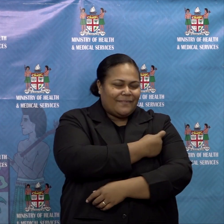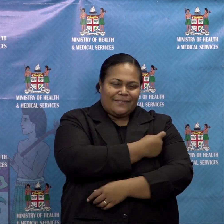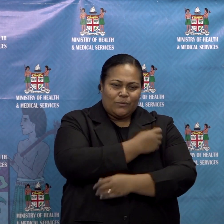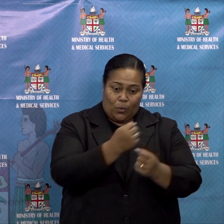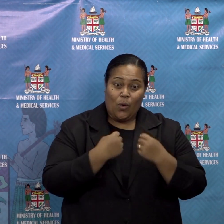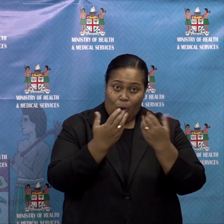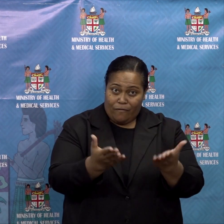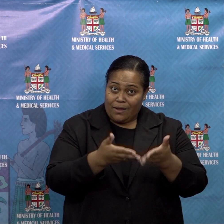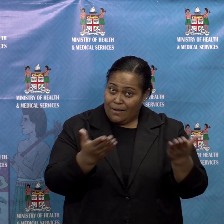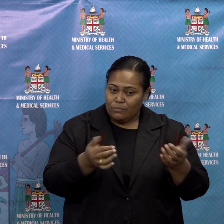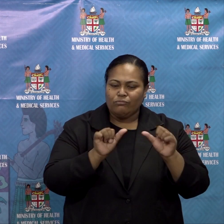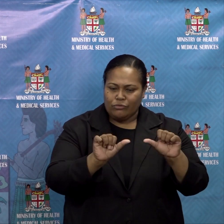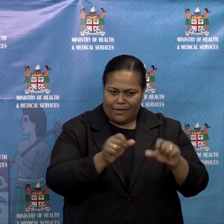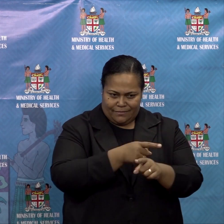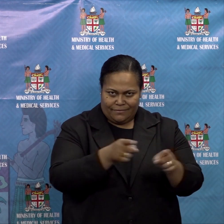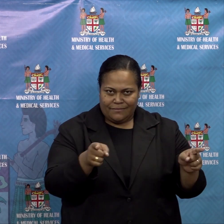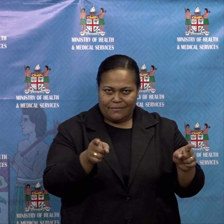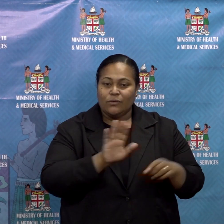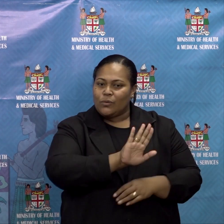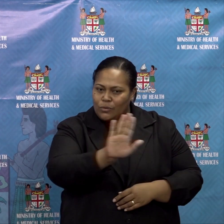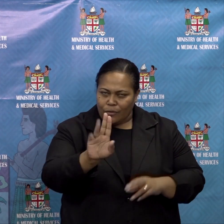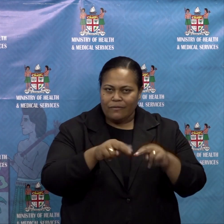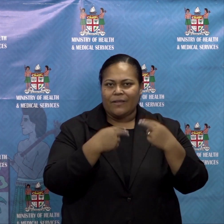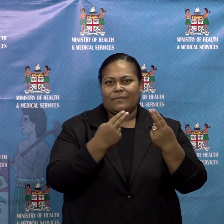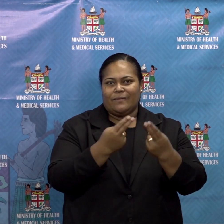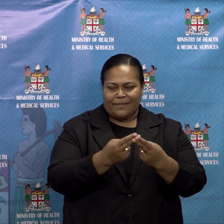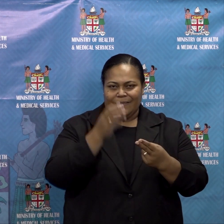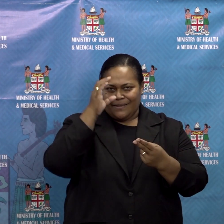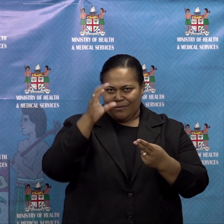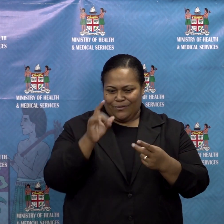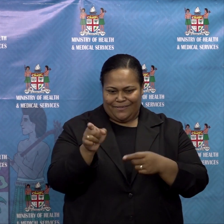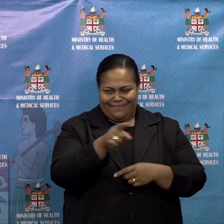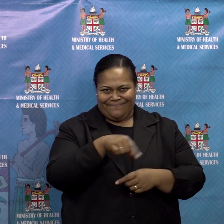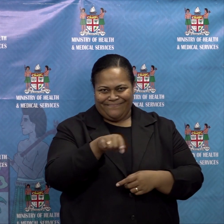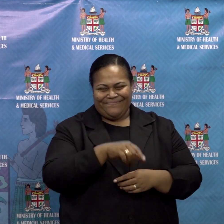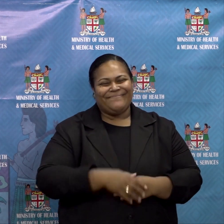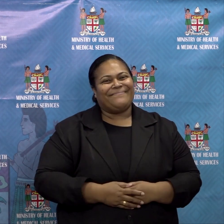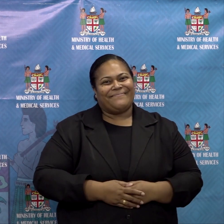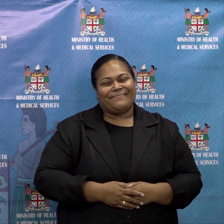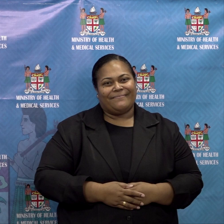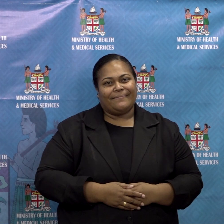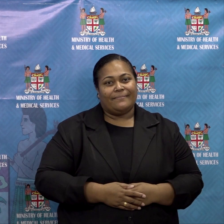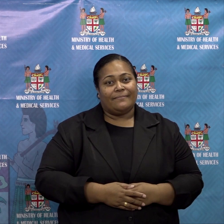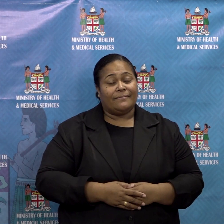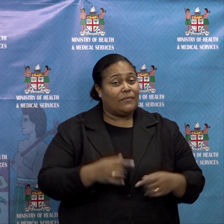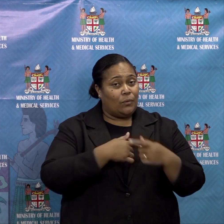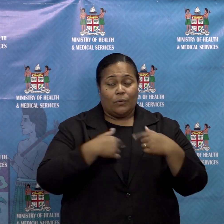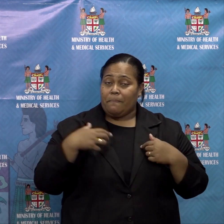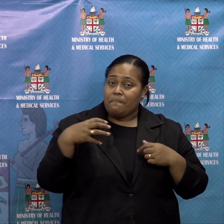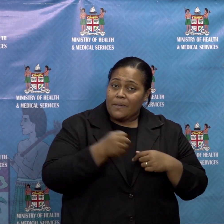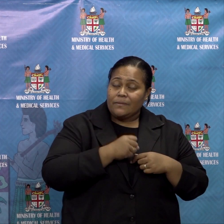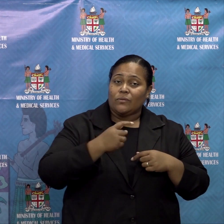It will protect you, your family, and the nation. We maintain our